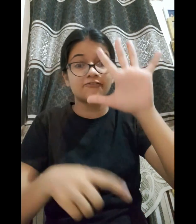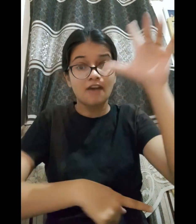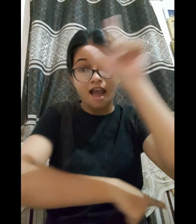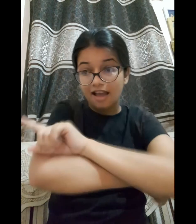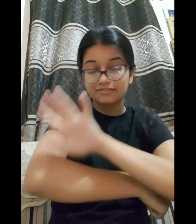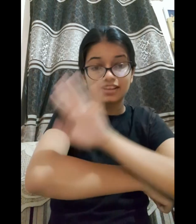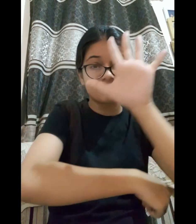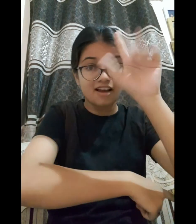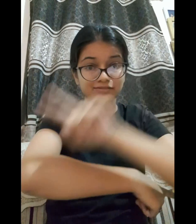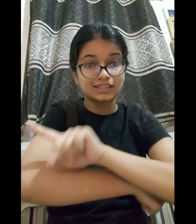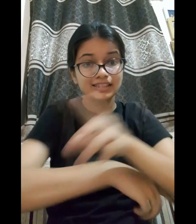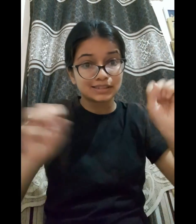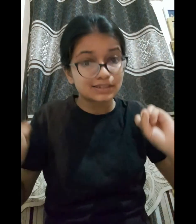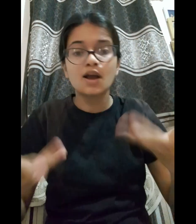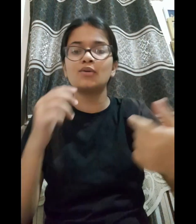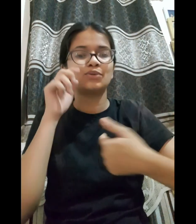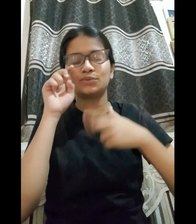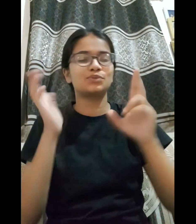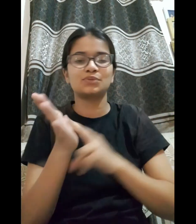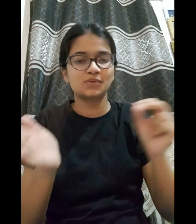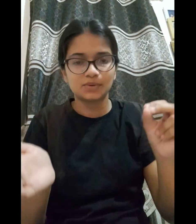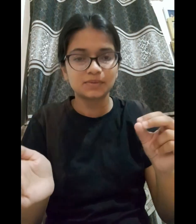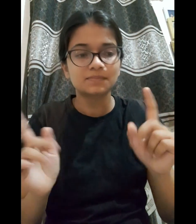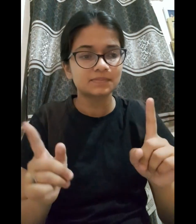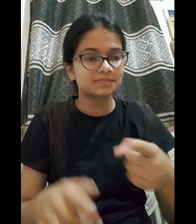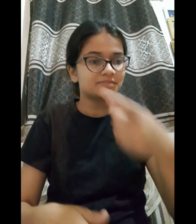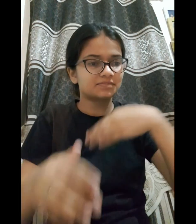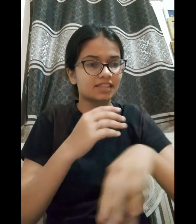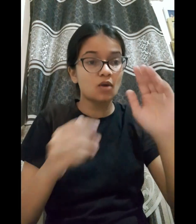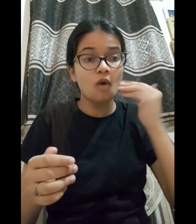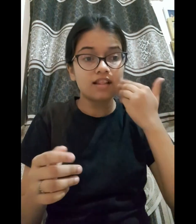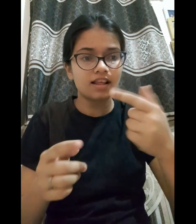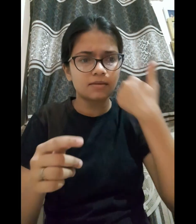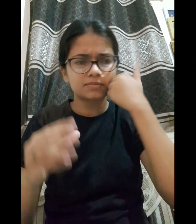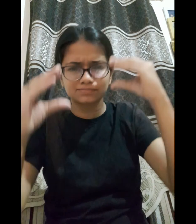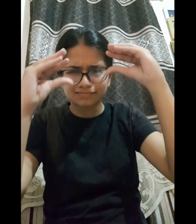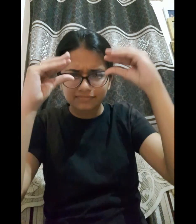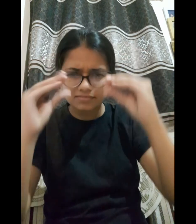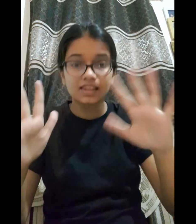of the disease. Once that viremia phase, as it is called, is over, and the